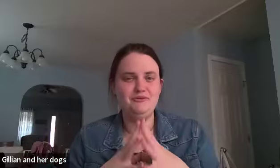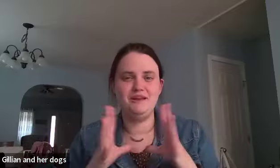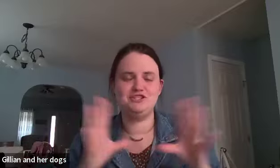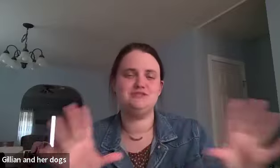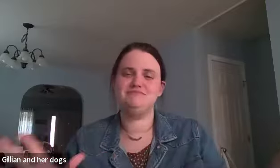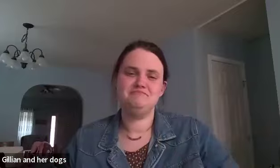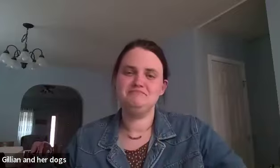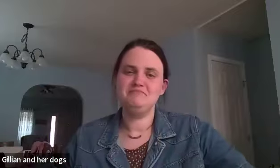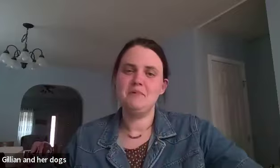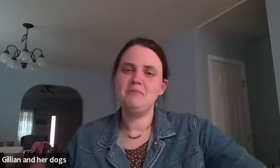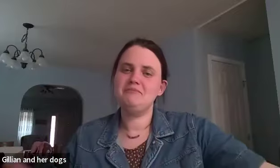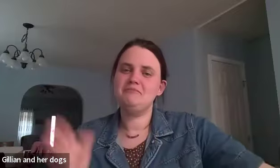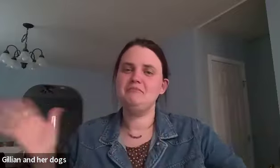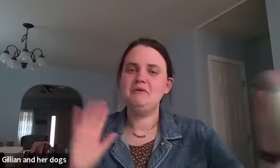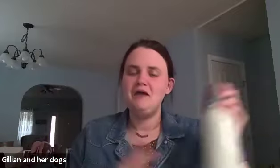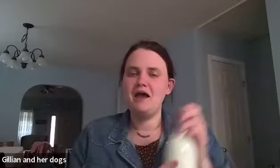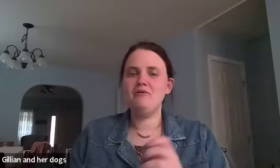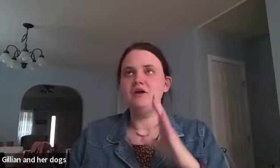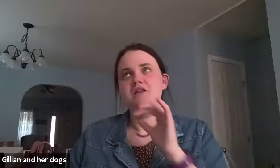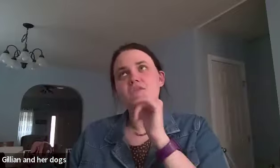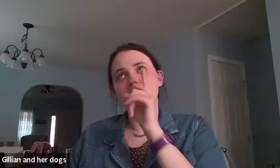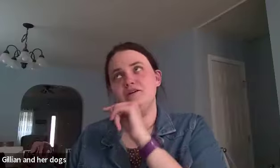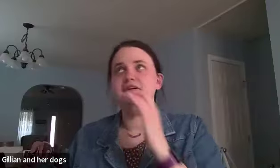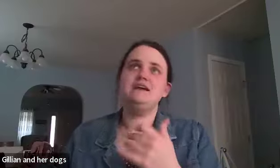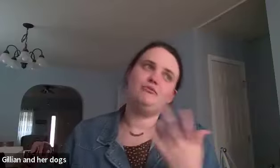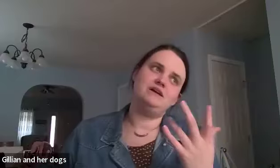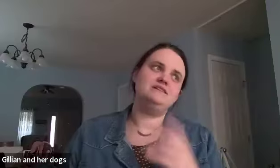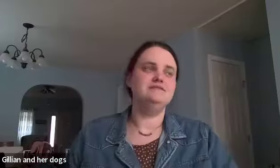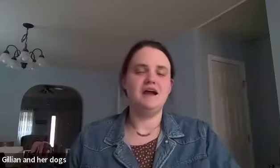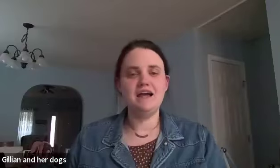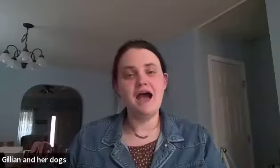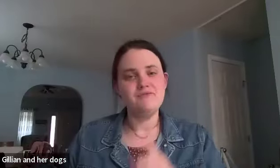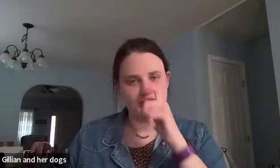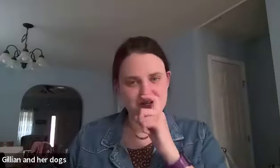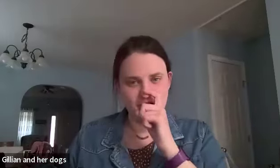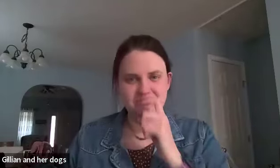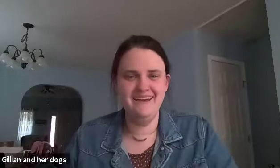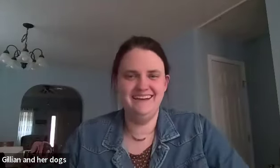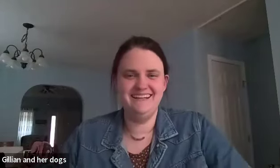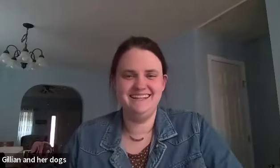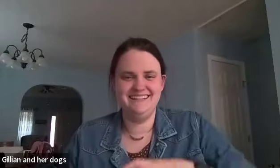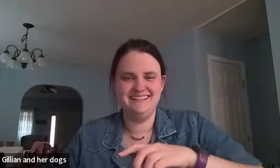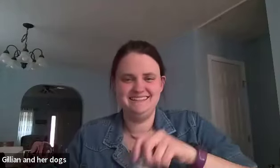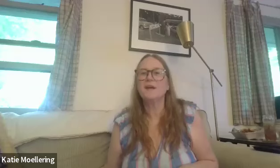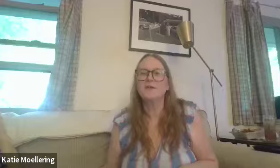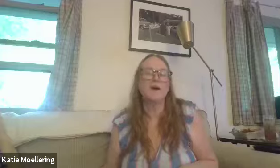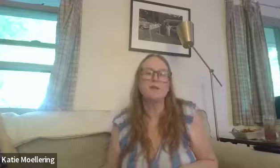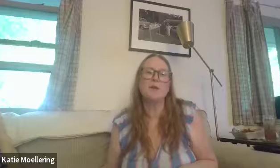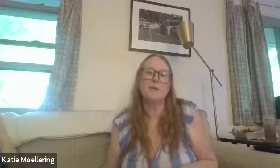don't it just I'm like, how do not real, fake? What I'd rather a doll. I agree. Also, I